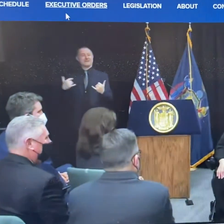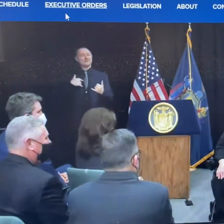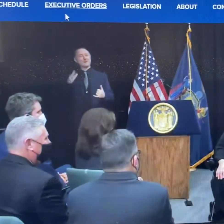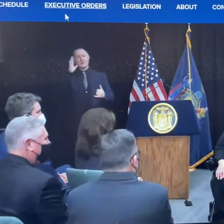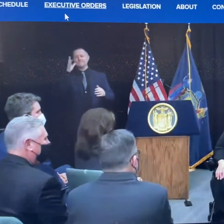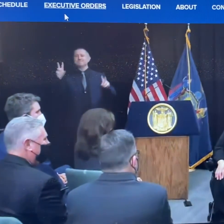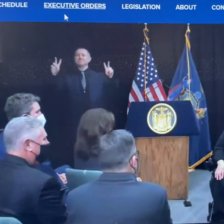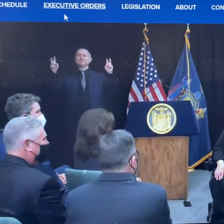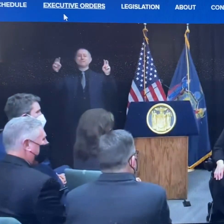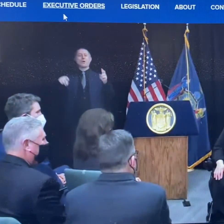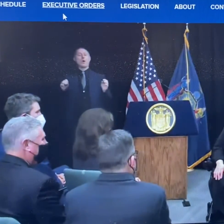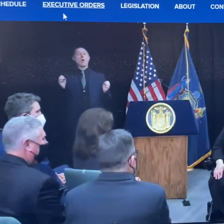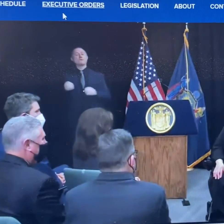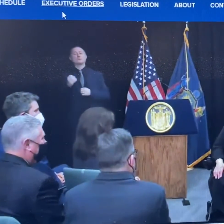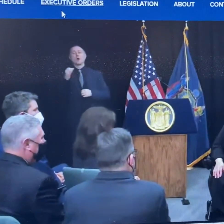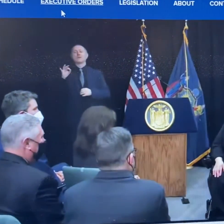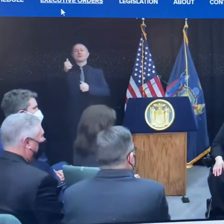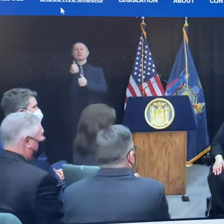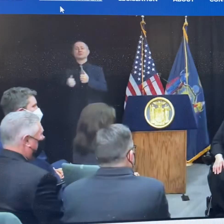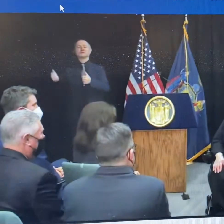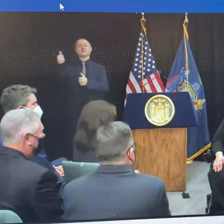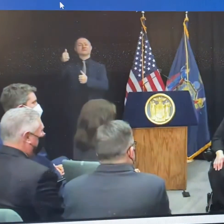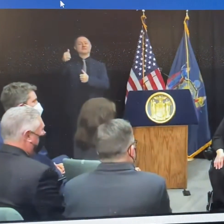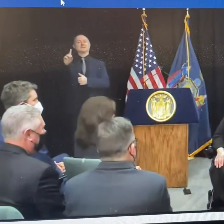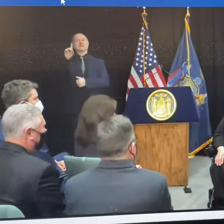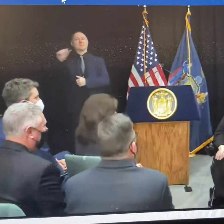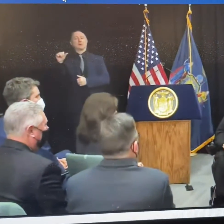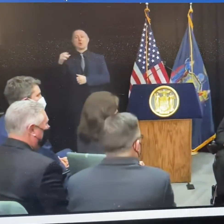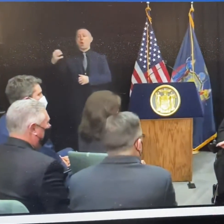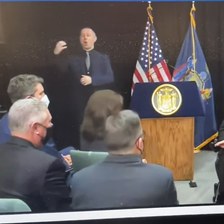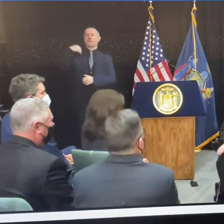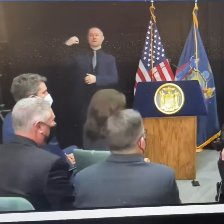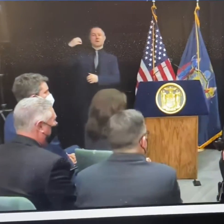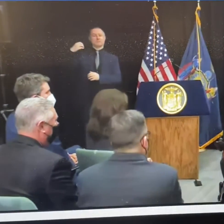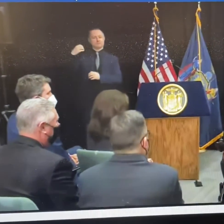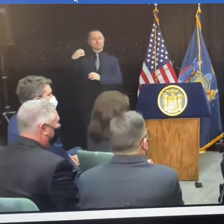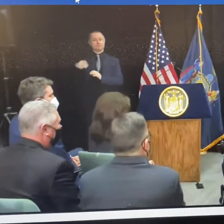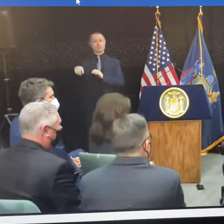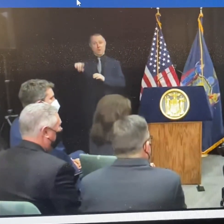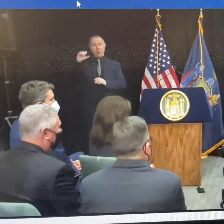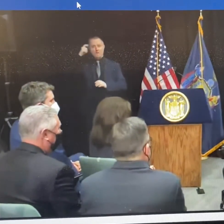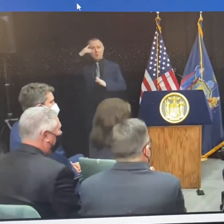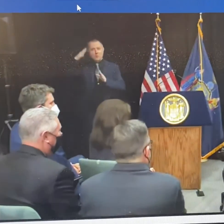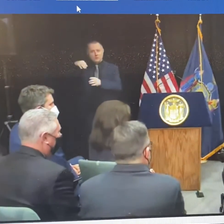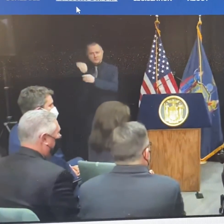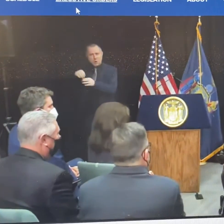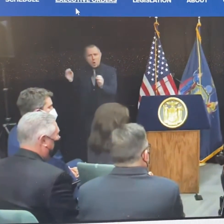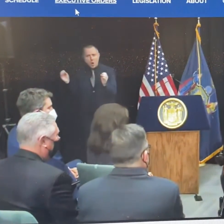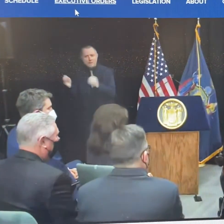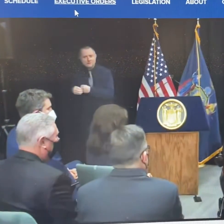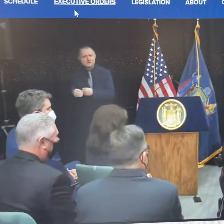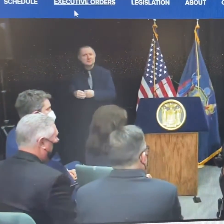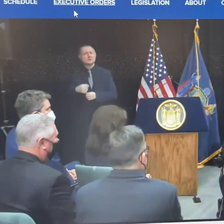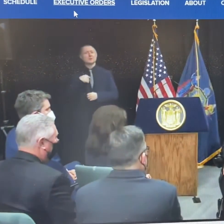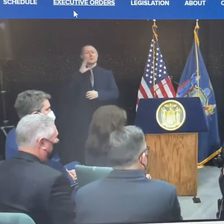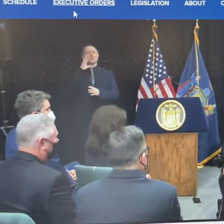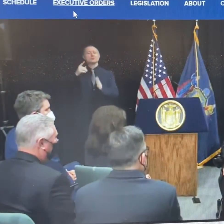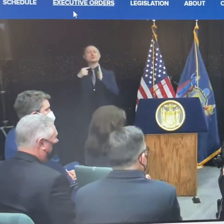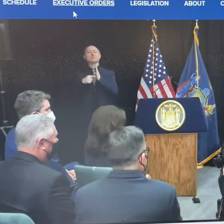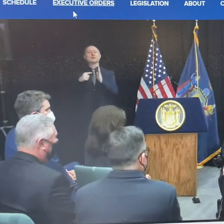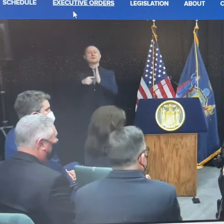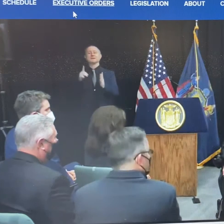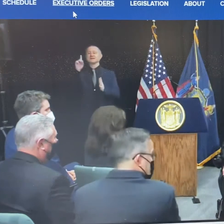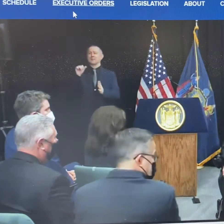Chief Disability Officer in the Executive Chamber. An office that's going to represent disability issues across the